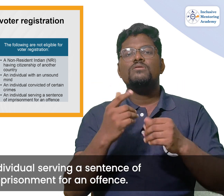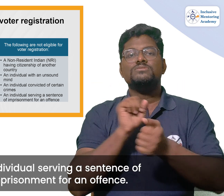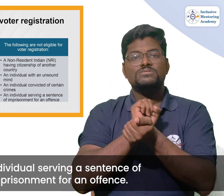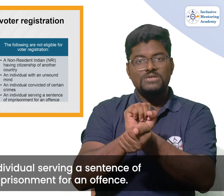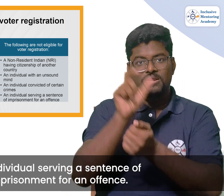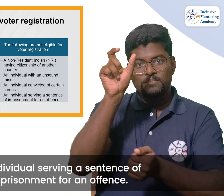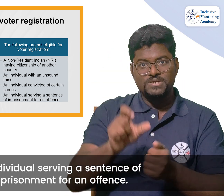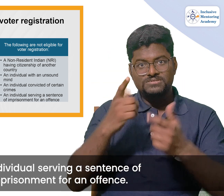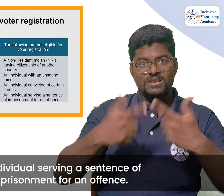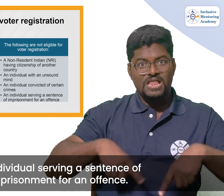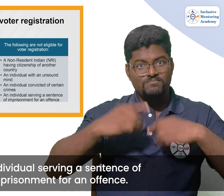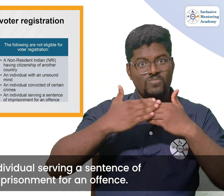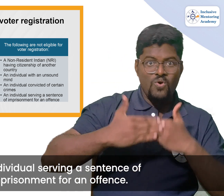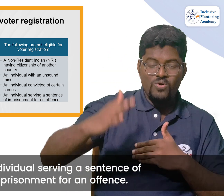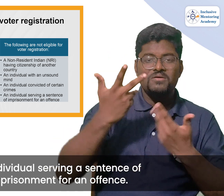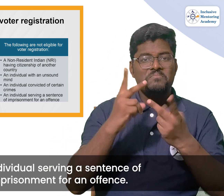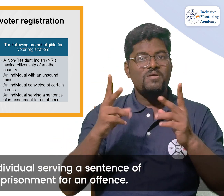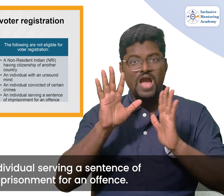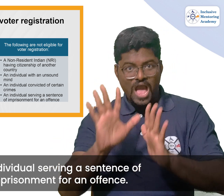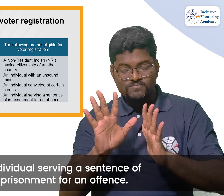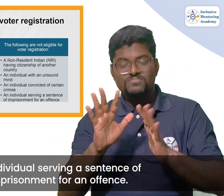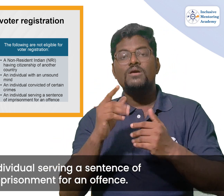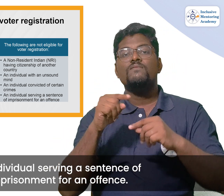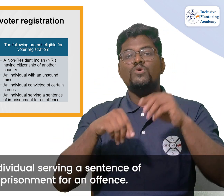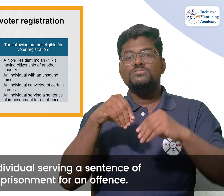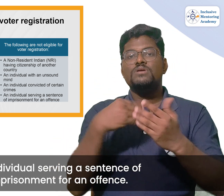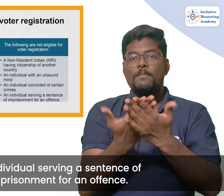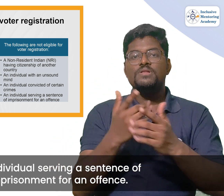An individual serving a sentence of imprisonment for an offence.